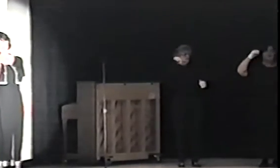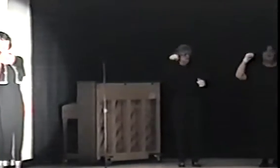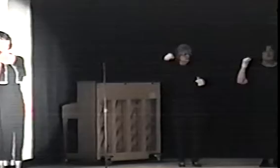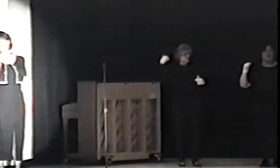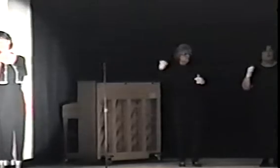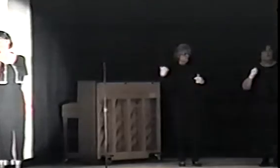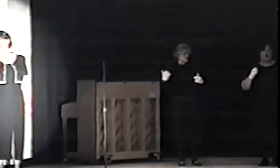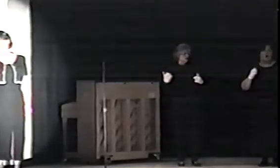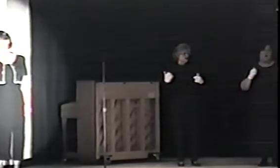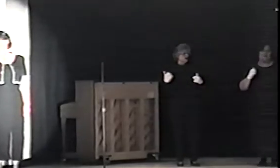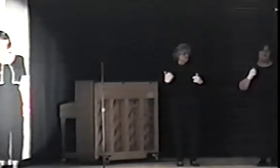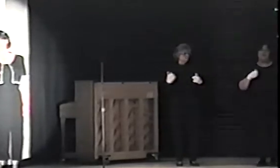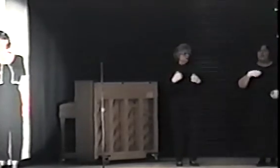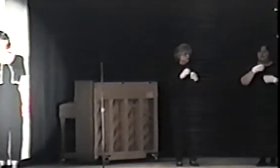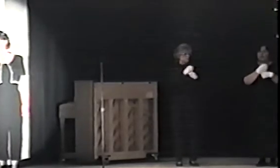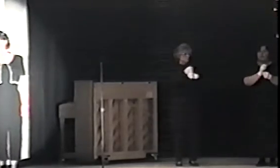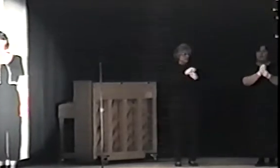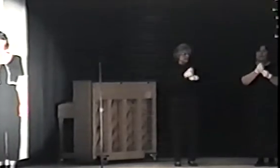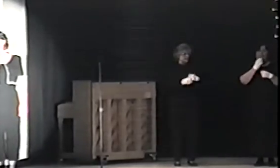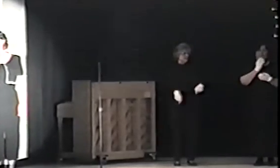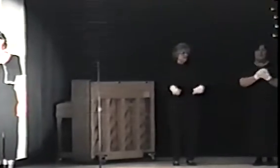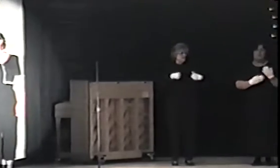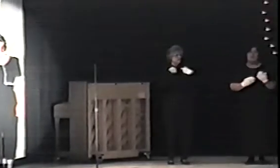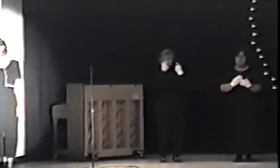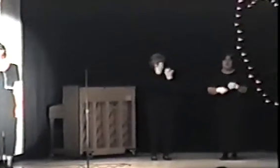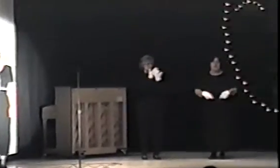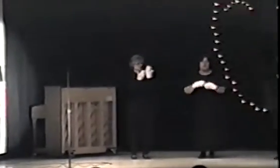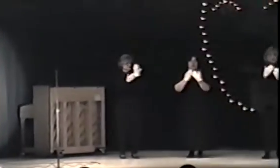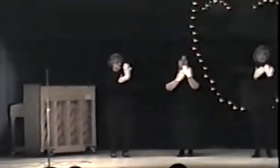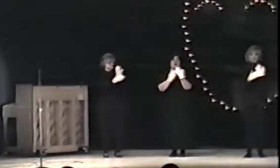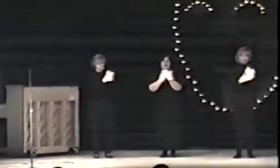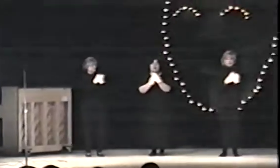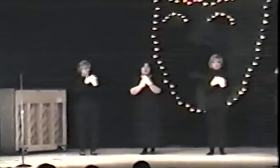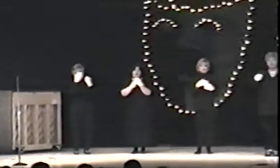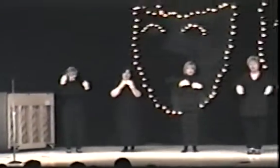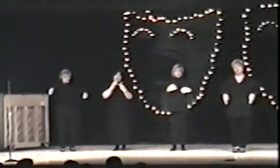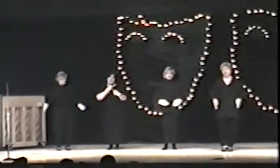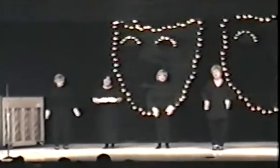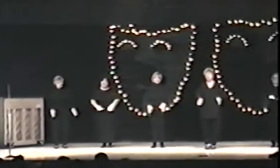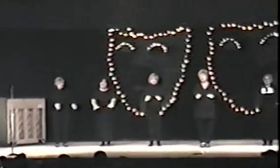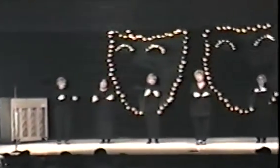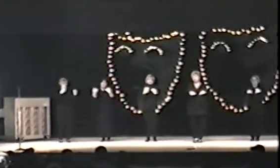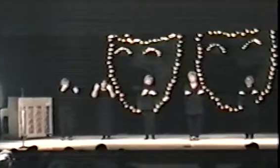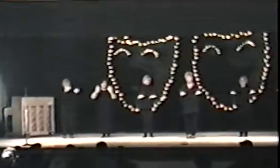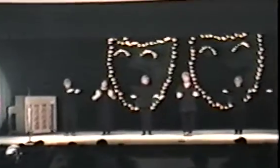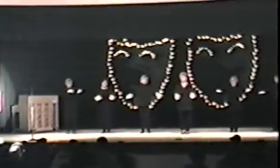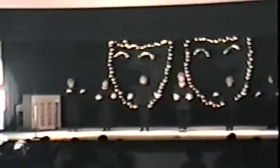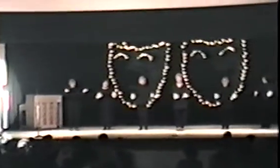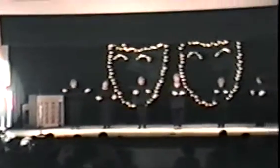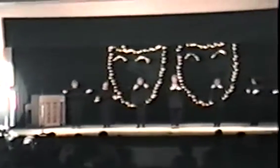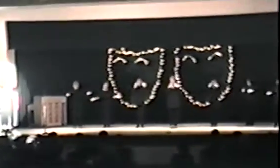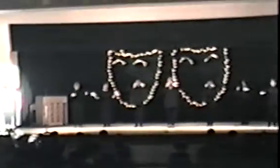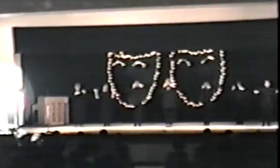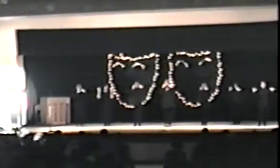of pride, give make it easier. Let the children's laughter